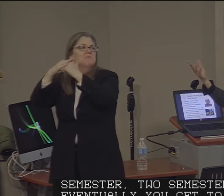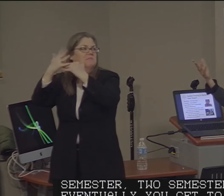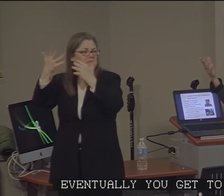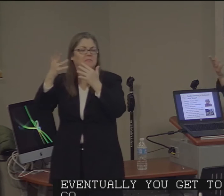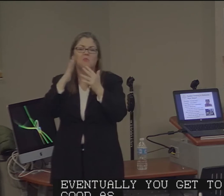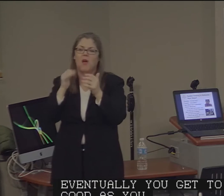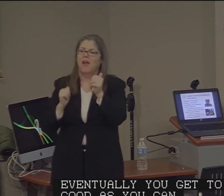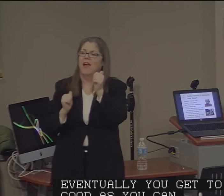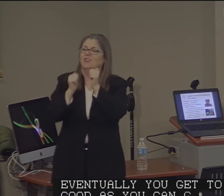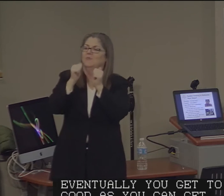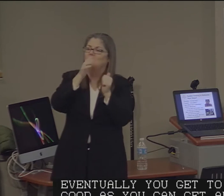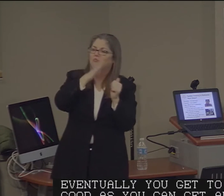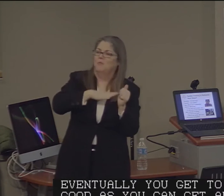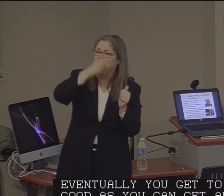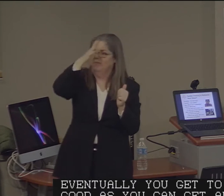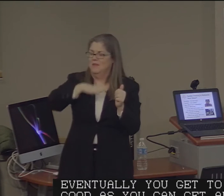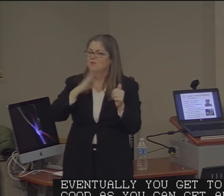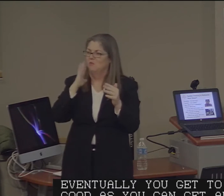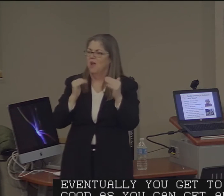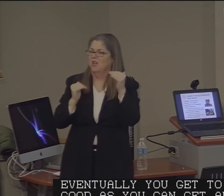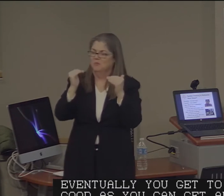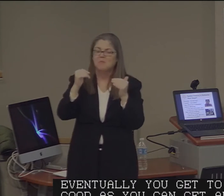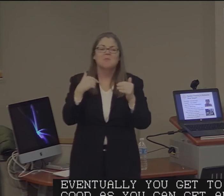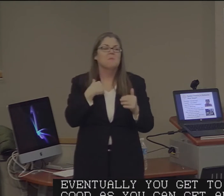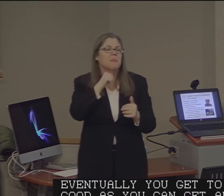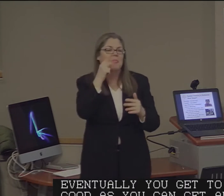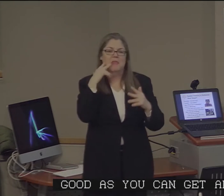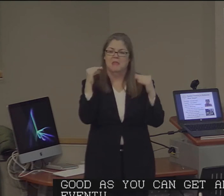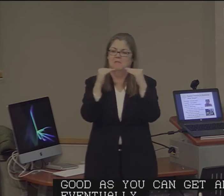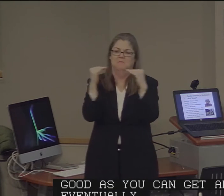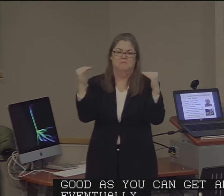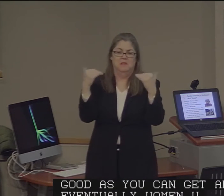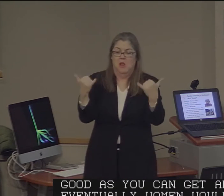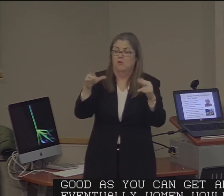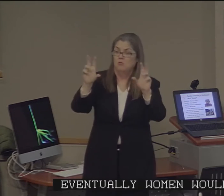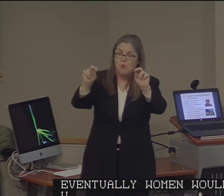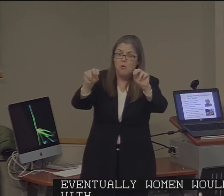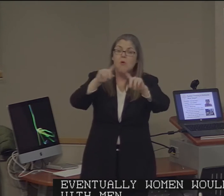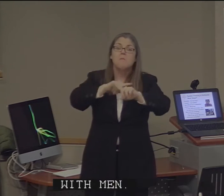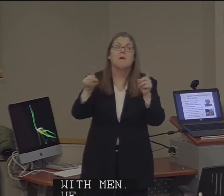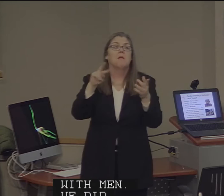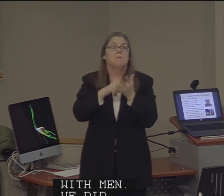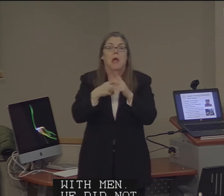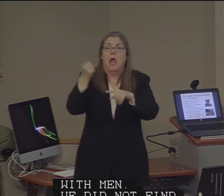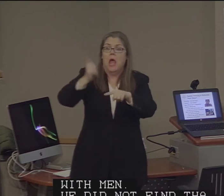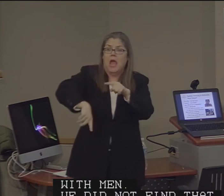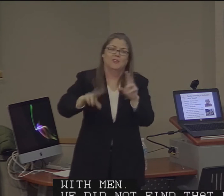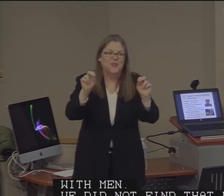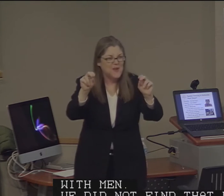men. So we did not find that women equaled men, but that's not to say that that's impossible.